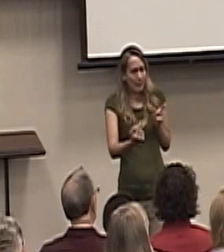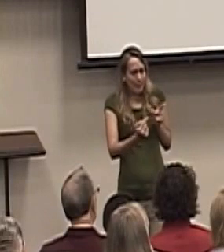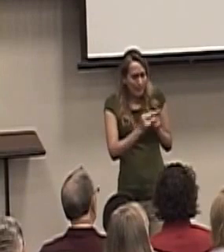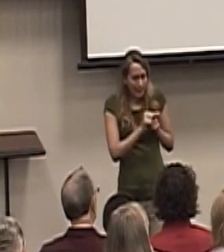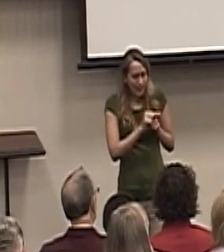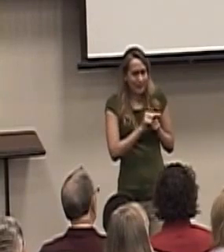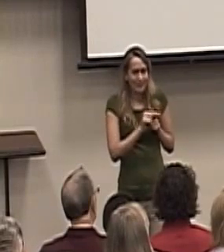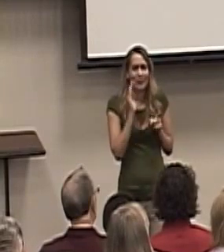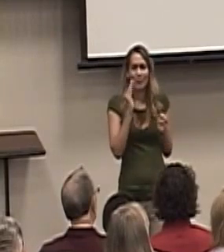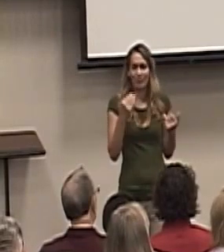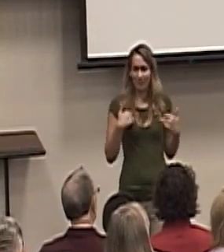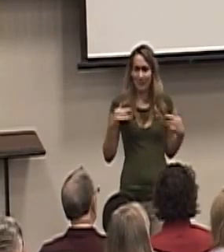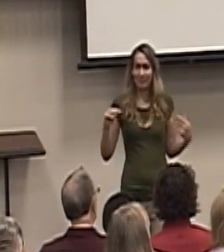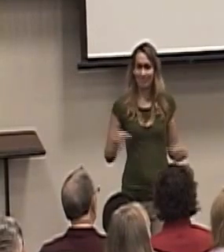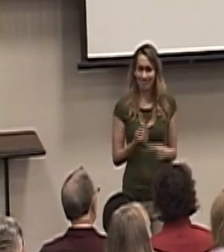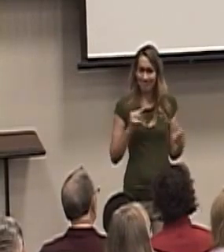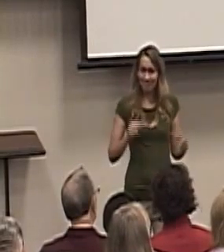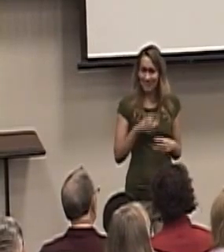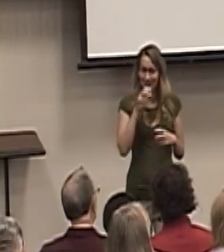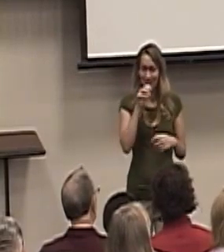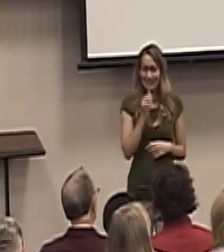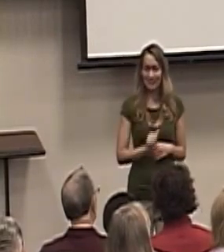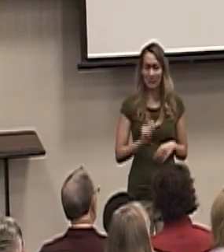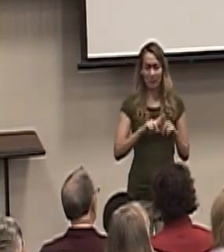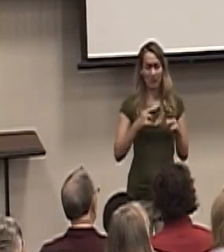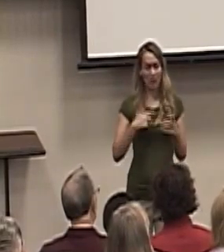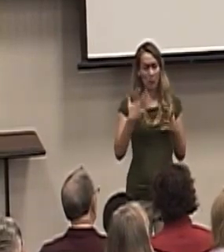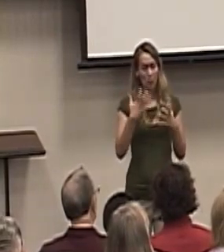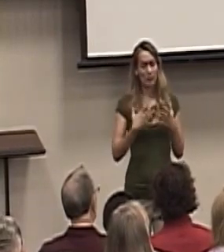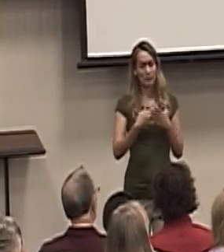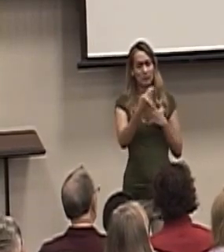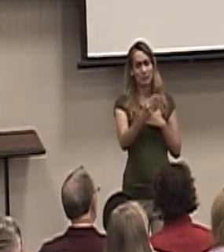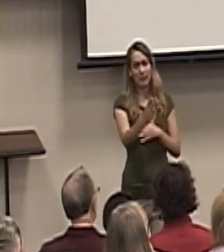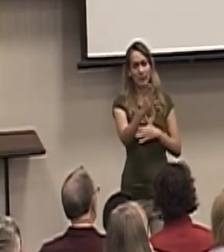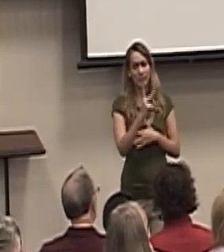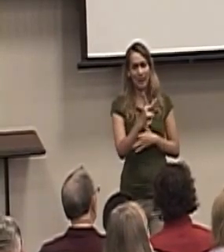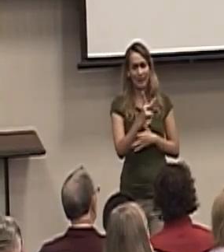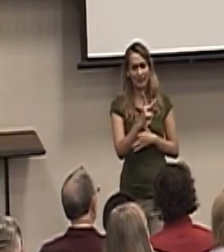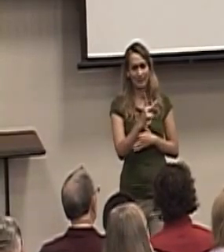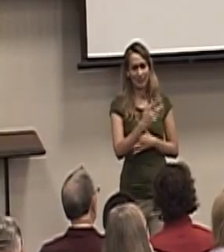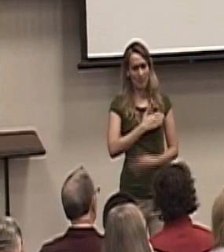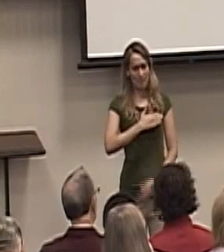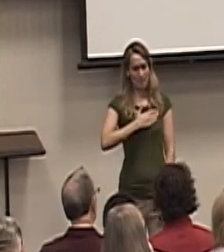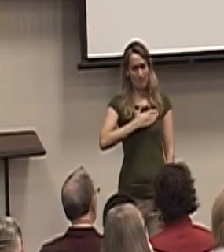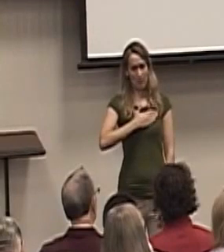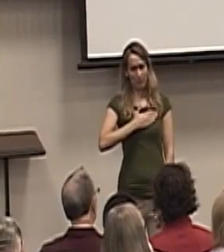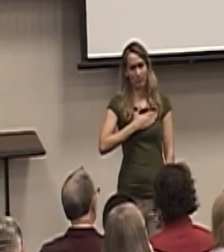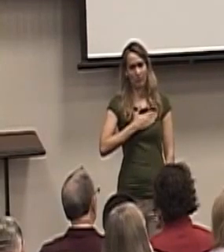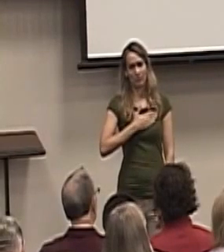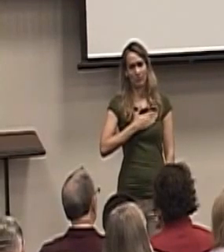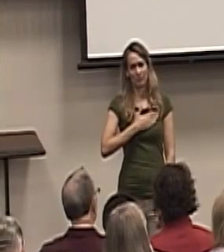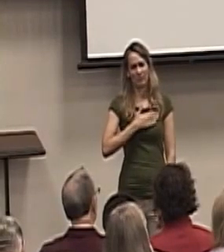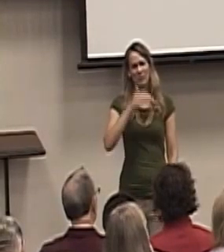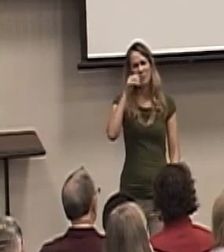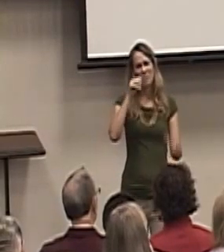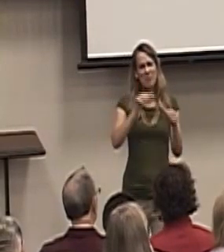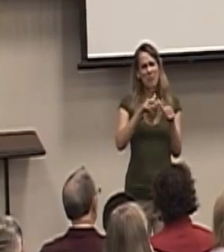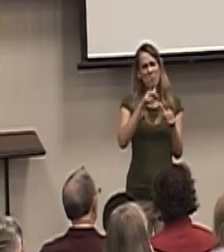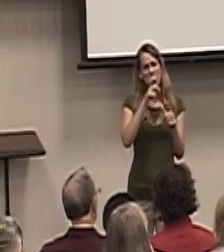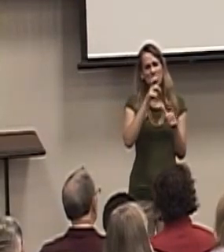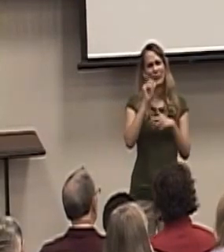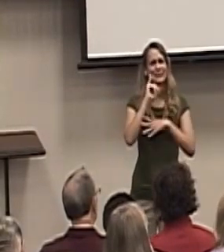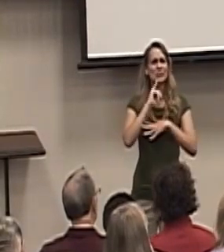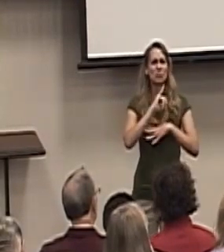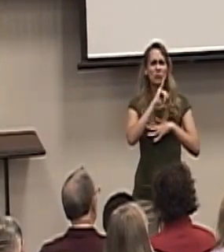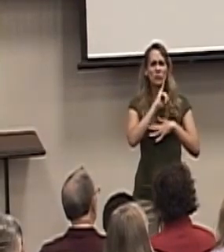going to be suffering in that, but I want to buy you back. I want to bring you back into my own. But remember who Israel was supposed to